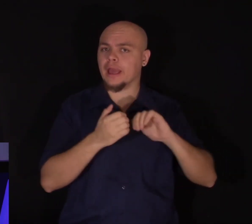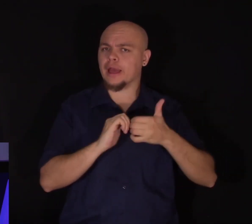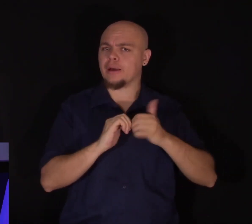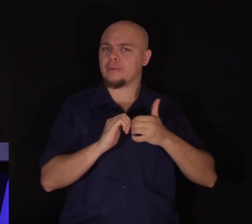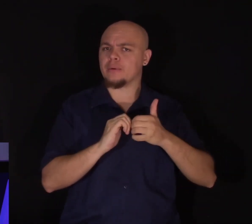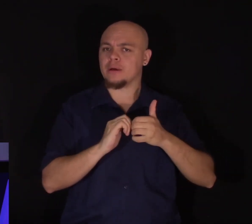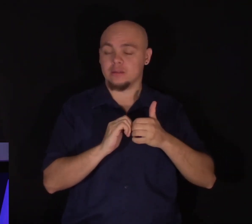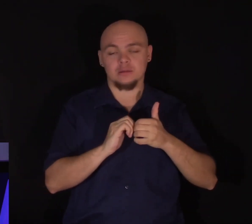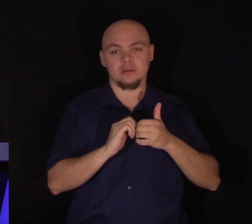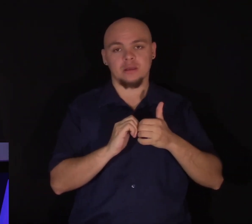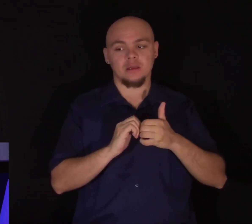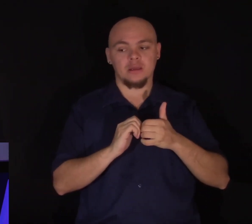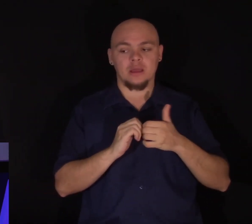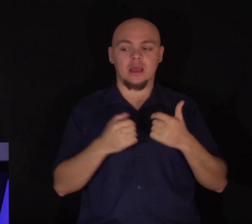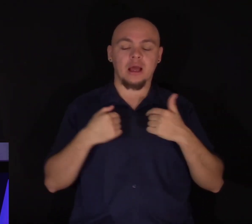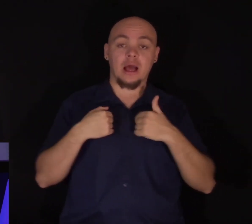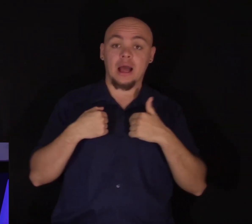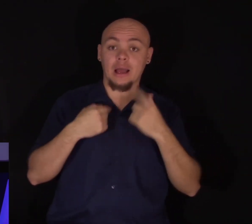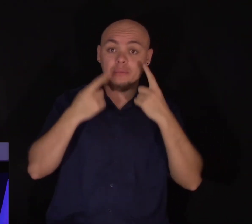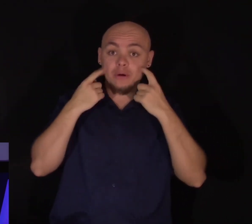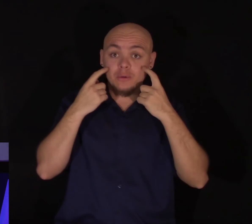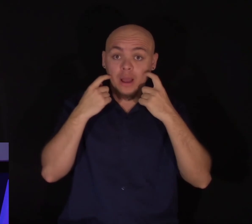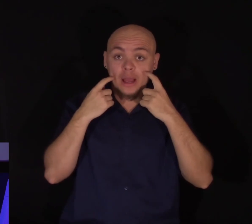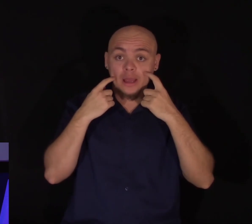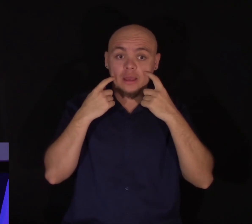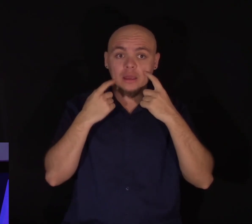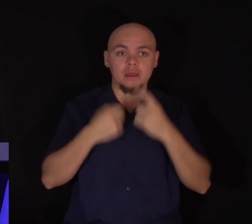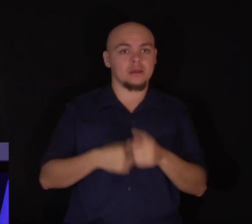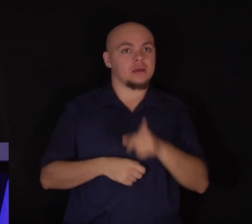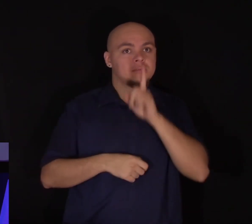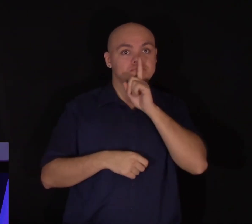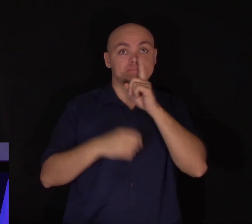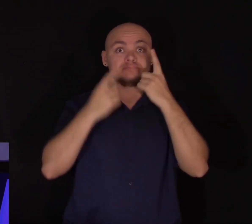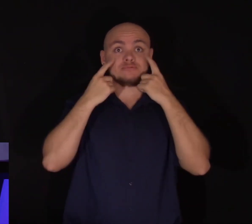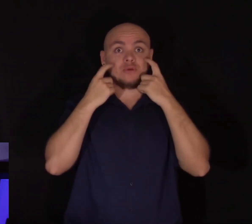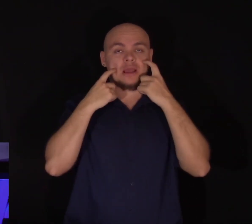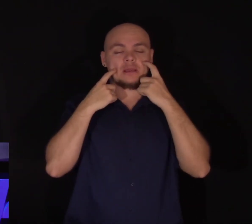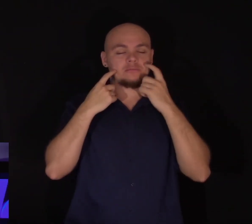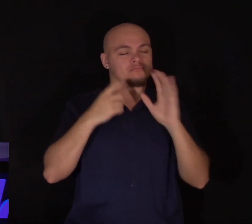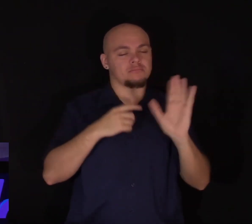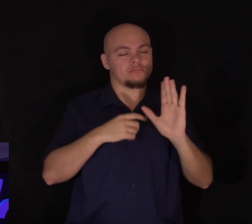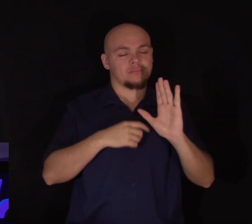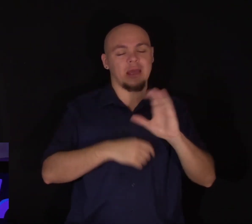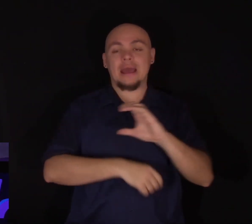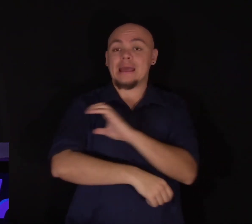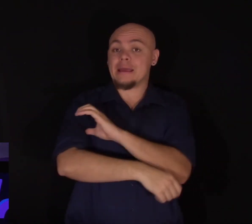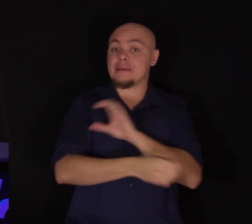And I will cry, but it's okay because not crying isn't about power anymore. You can still be powerful and cry.